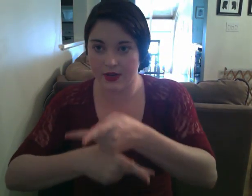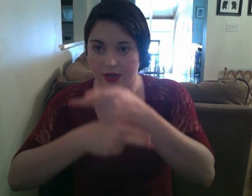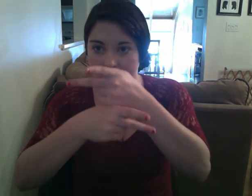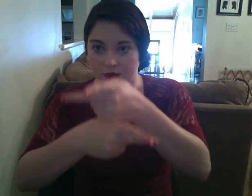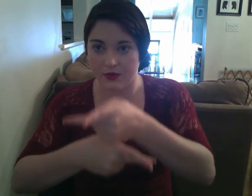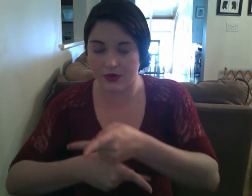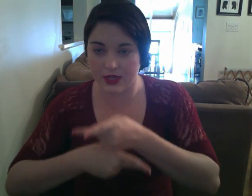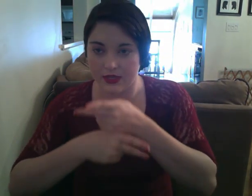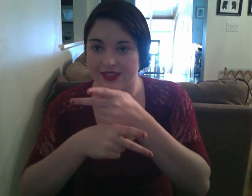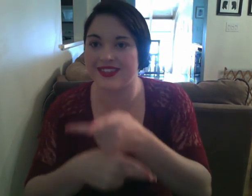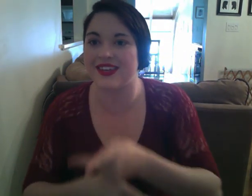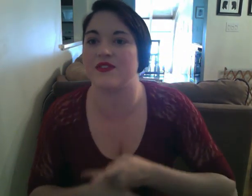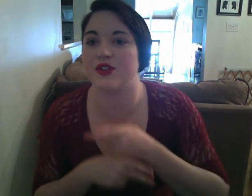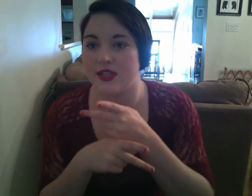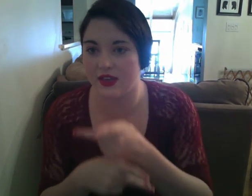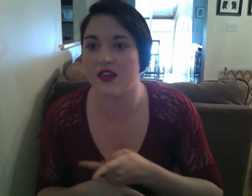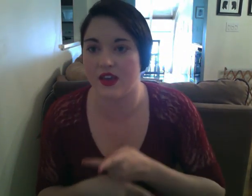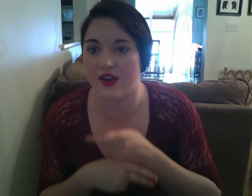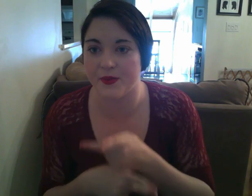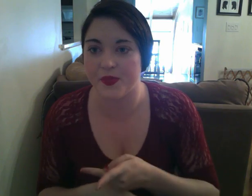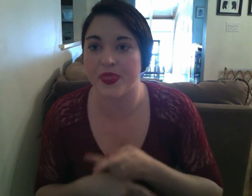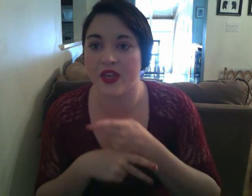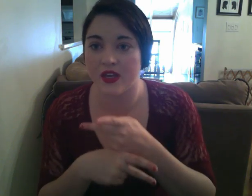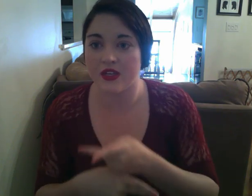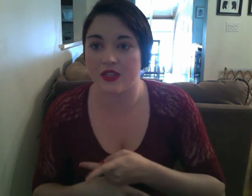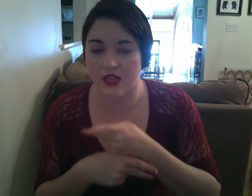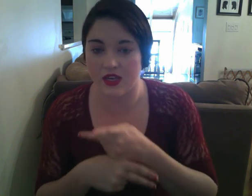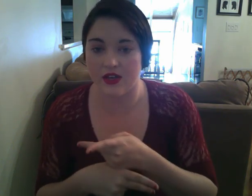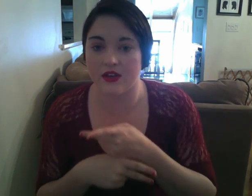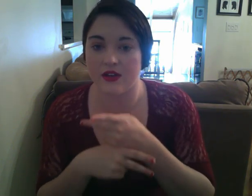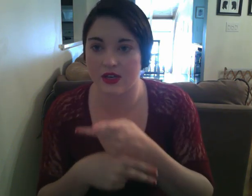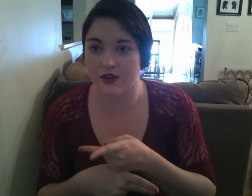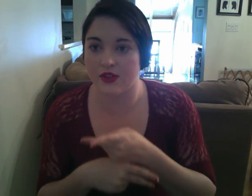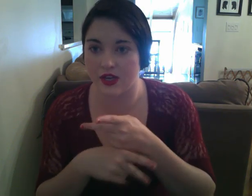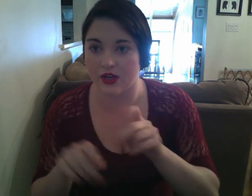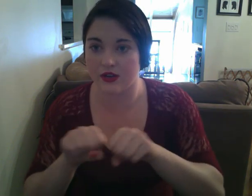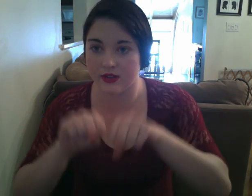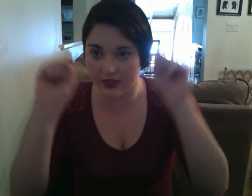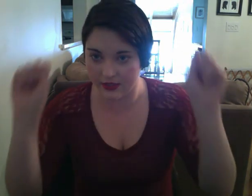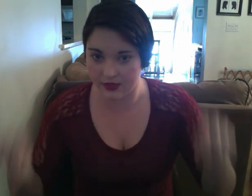and you go like this. It's time for taking care. Take care of care, system.